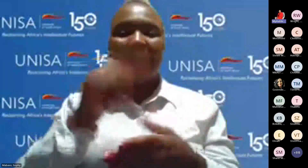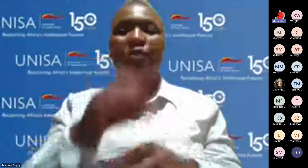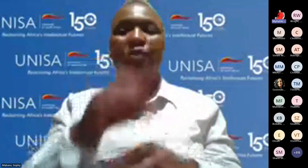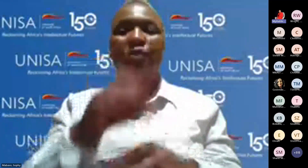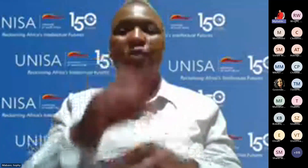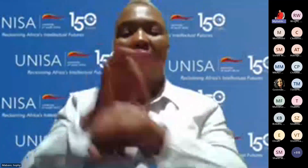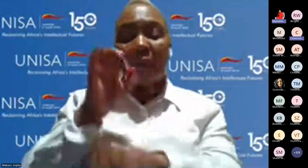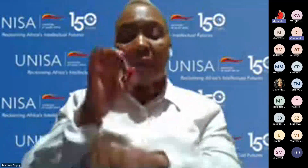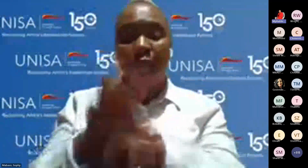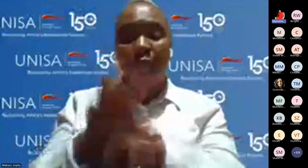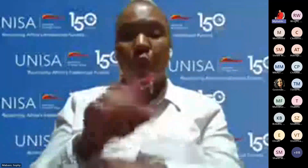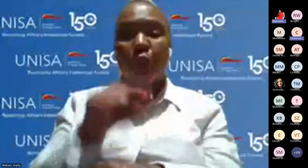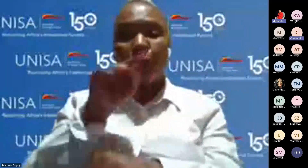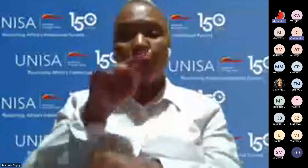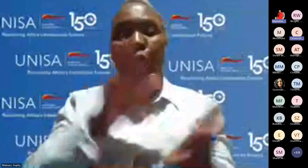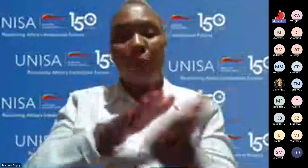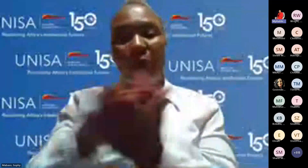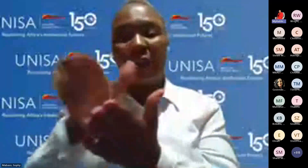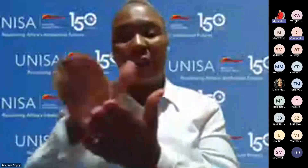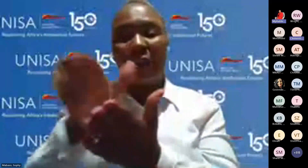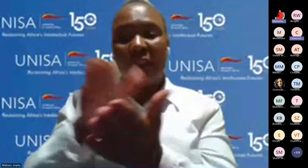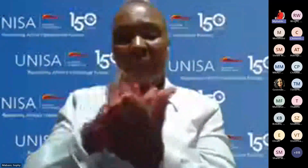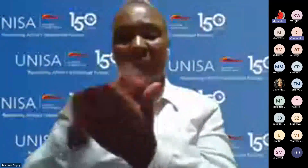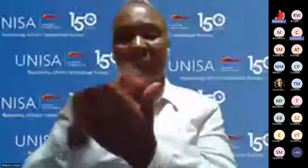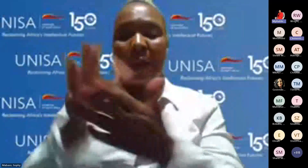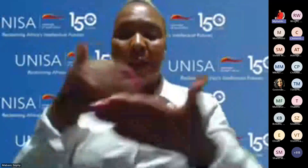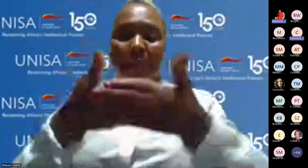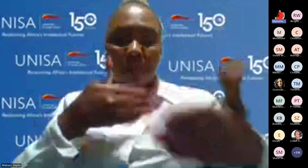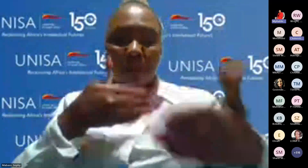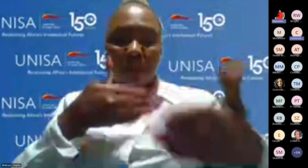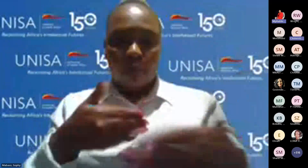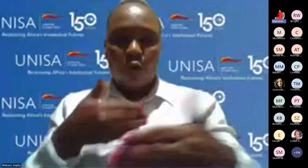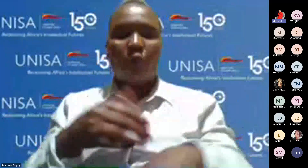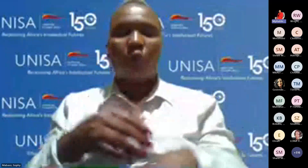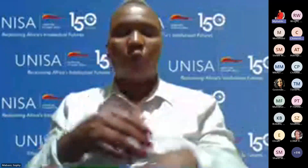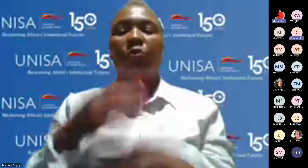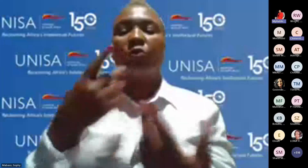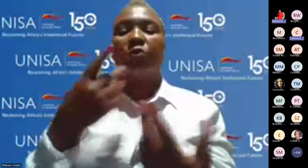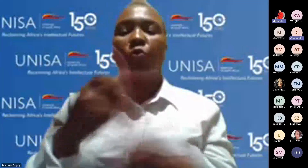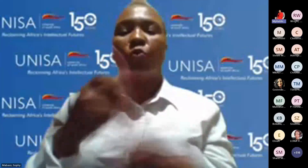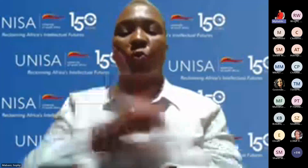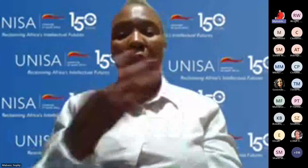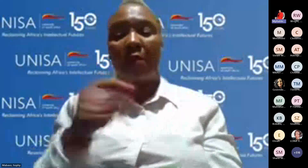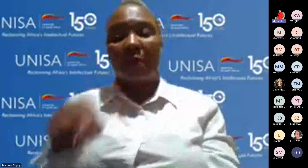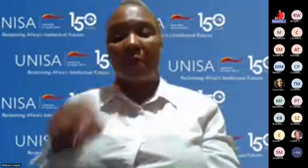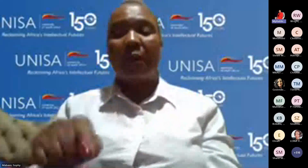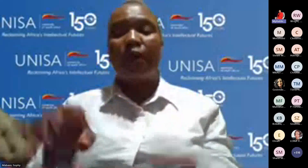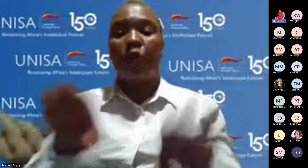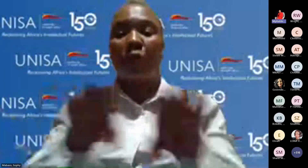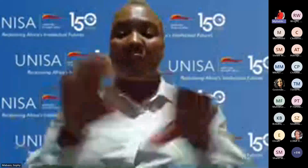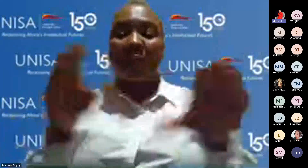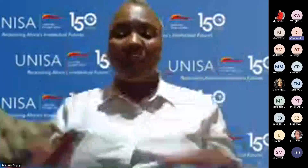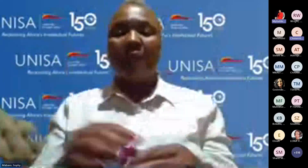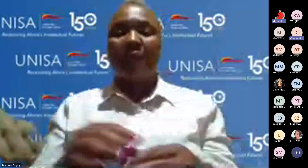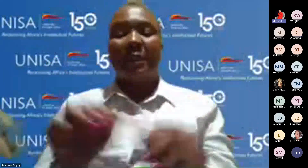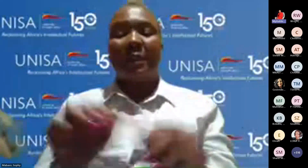to print them prior so that you have them on your table. The challenge is if you will be